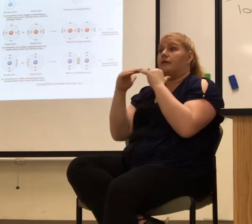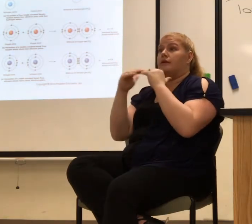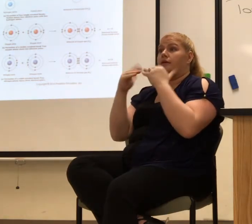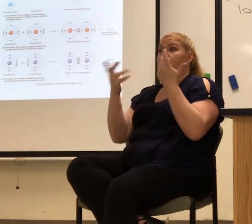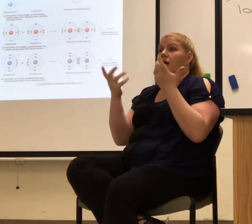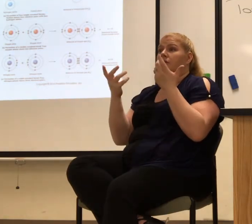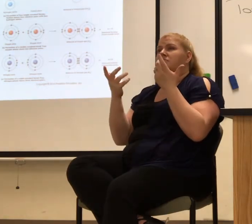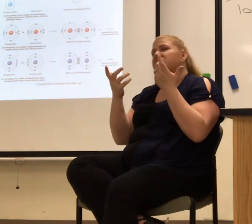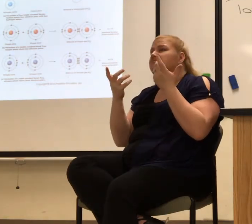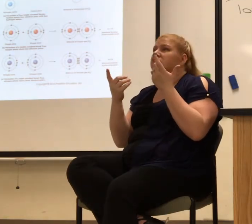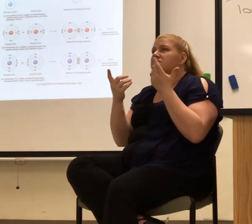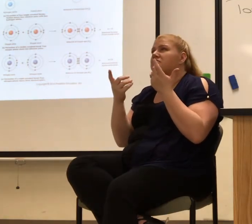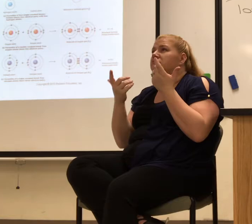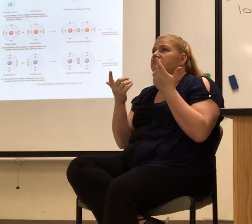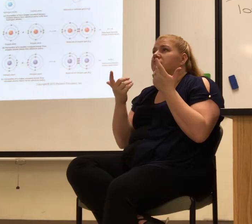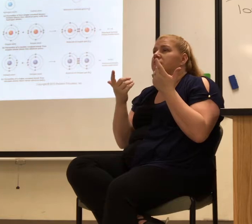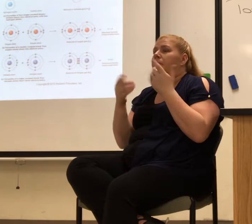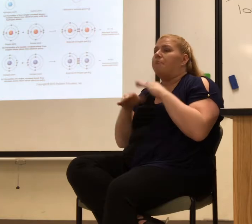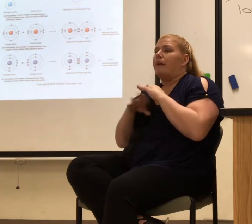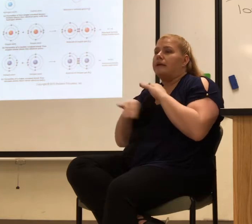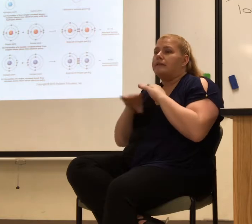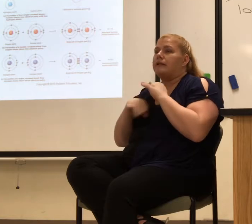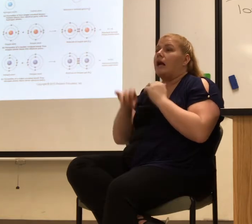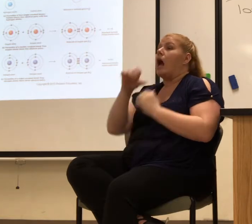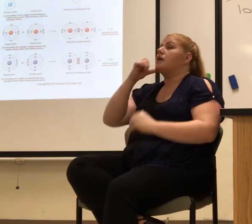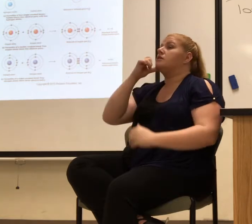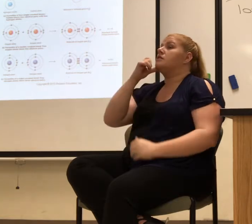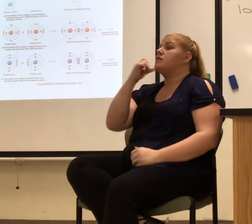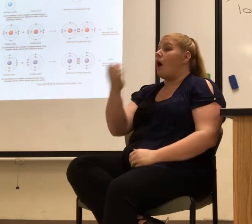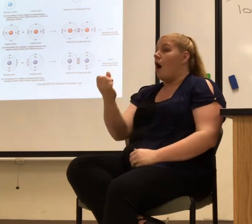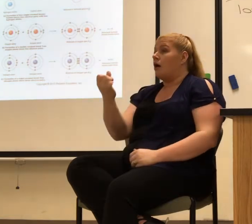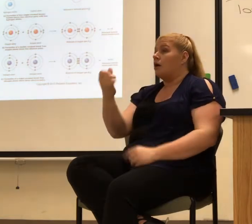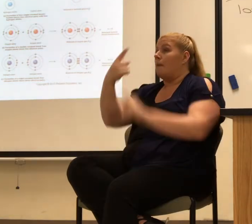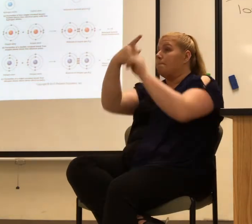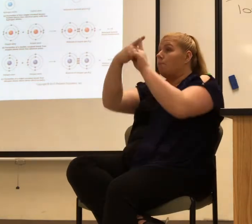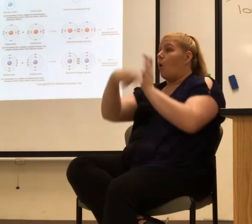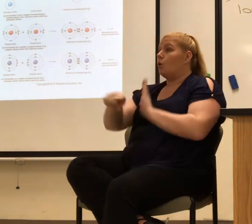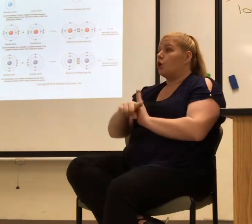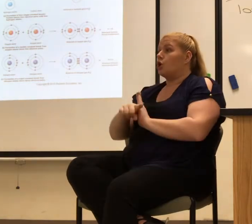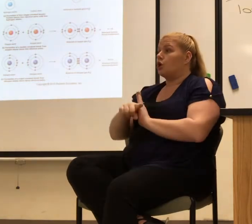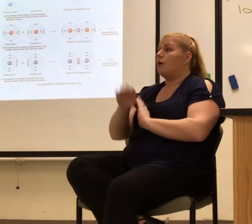a more or less nonpolar molecule.